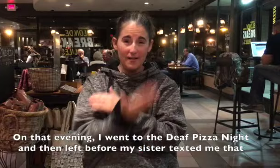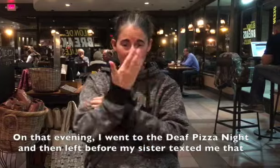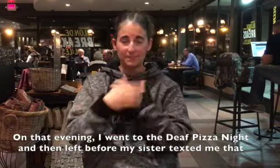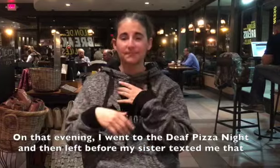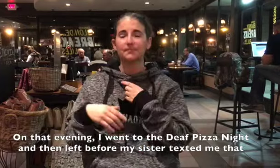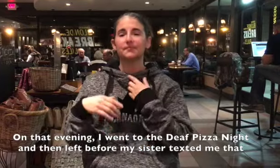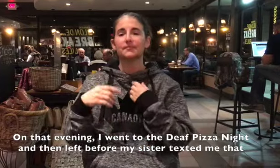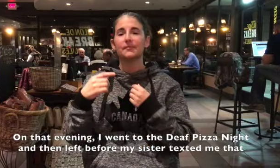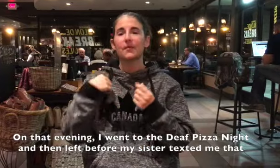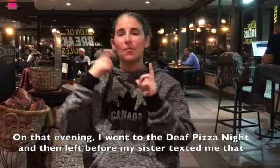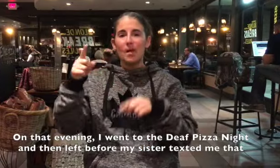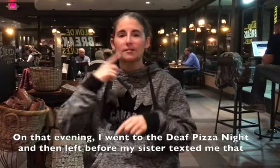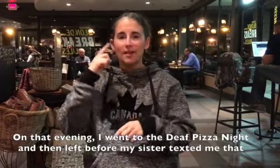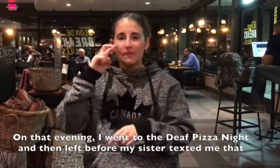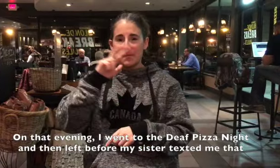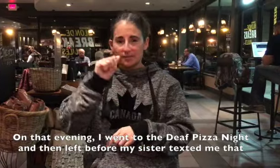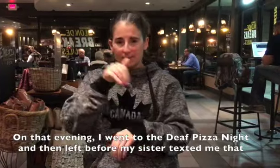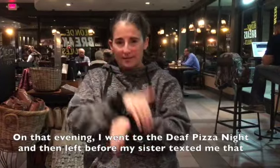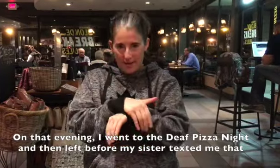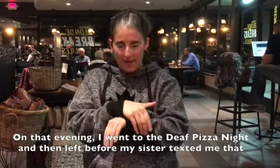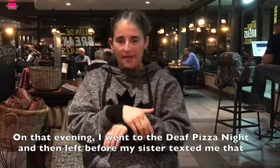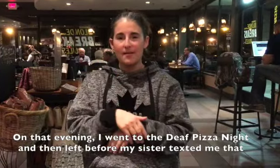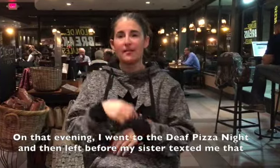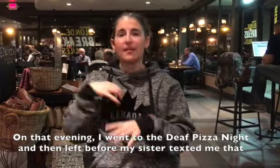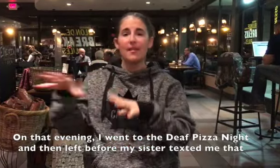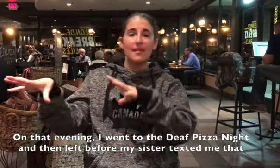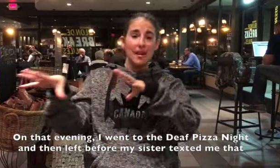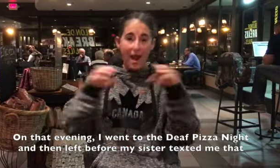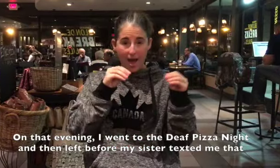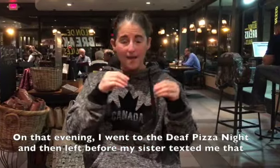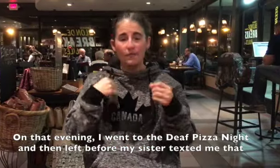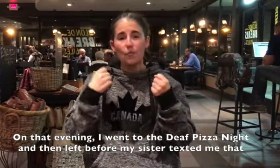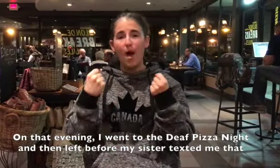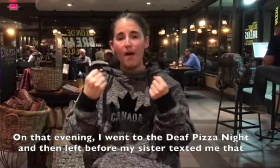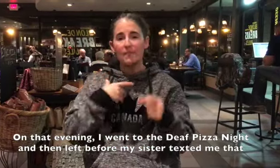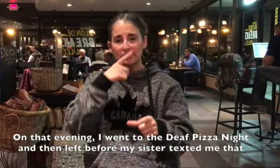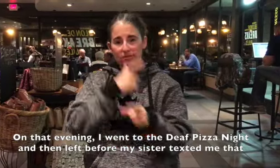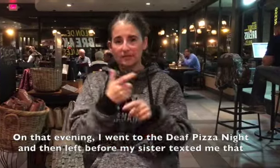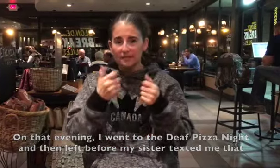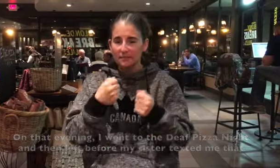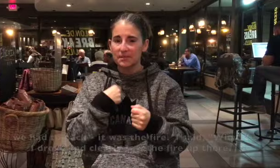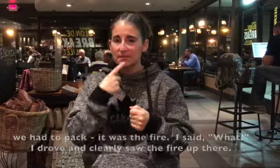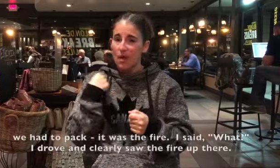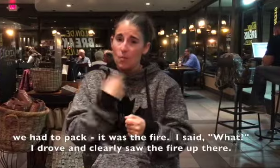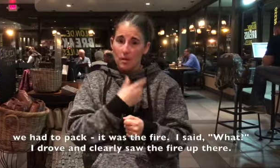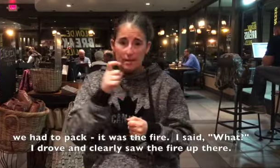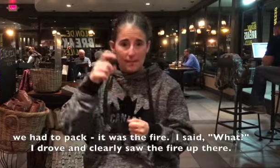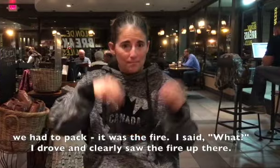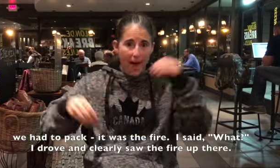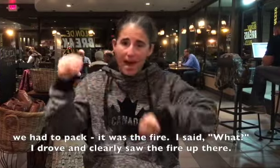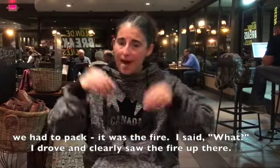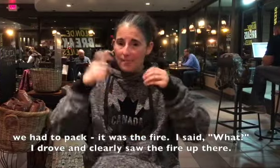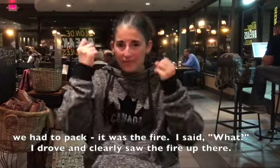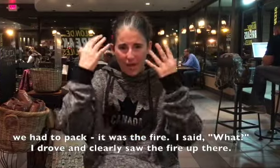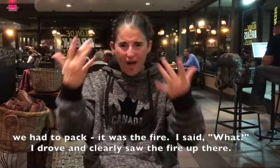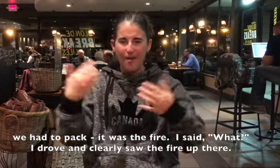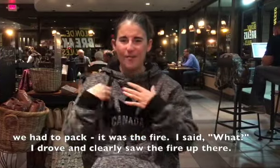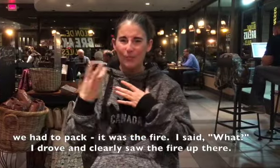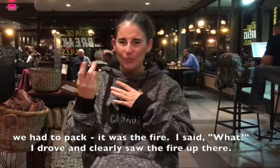that evening, I went to the Deaf Pizza night and then left before my sister texted me that we had to pack. It